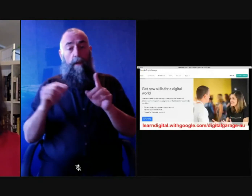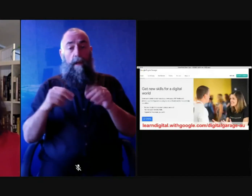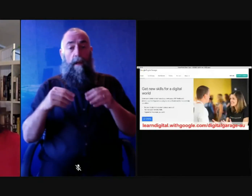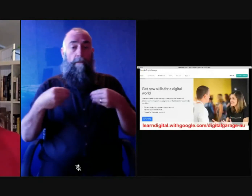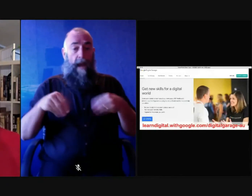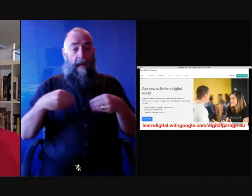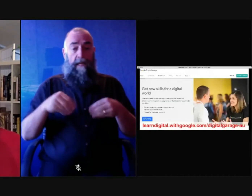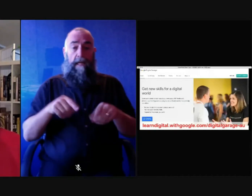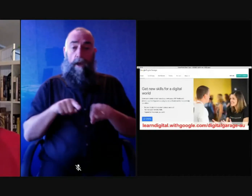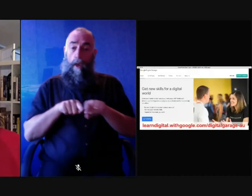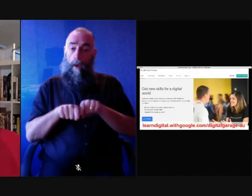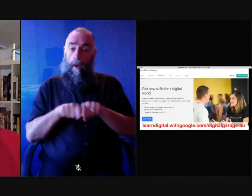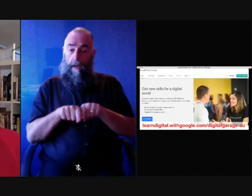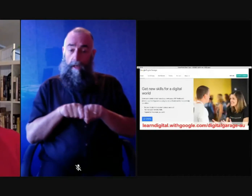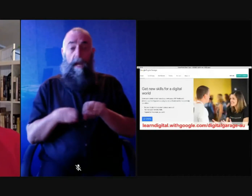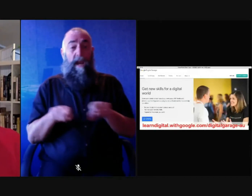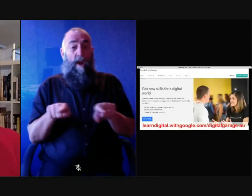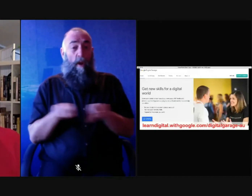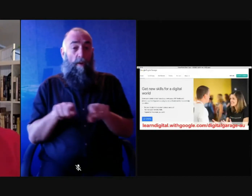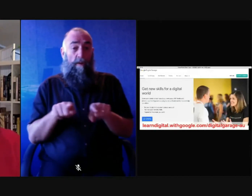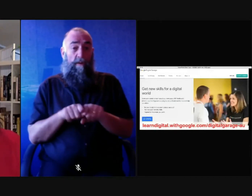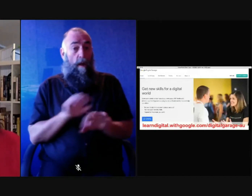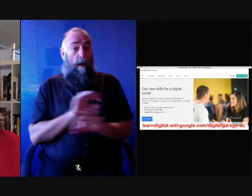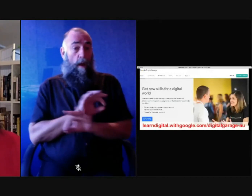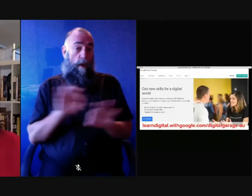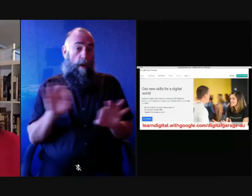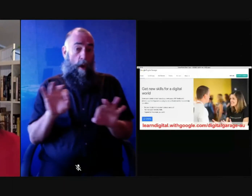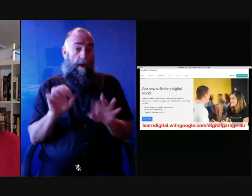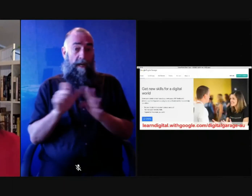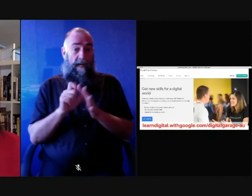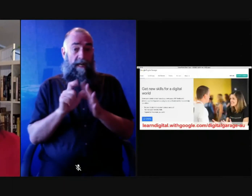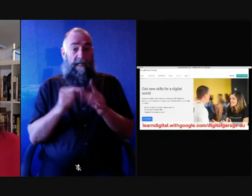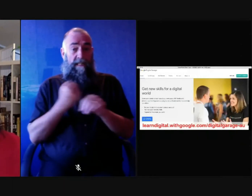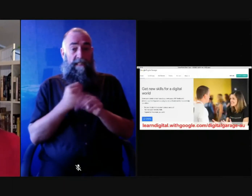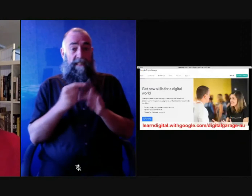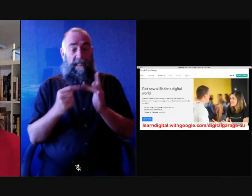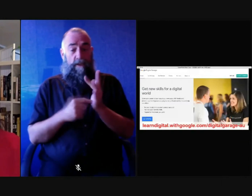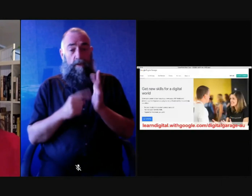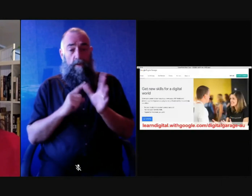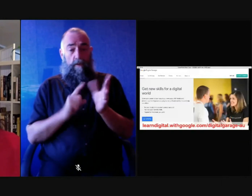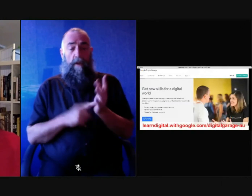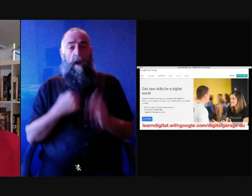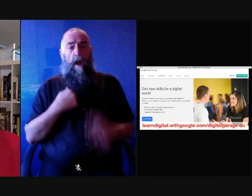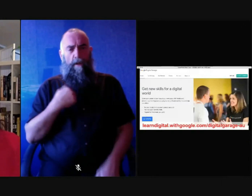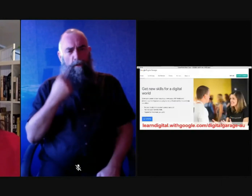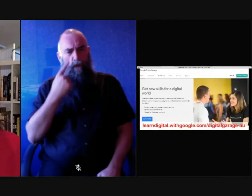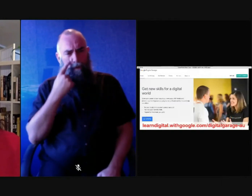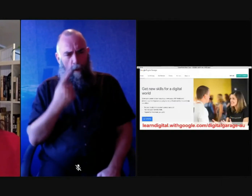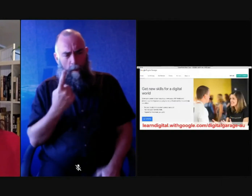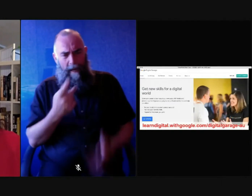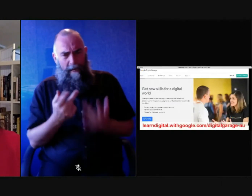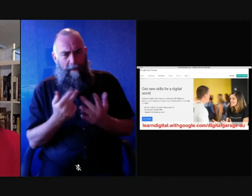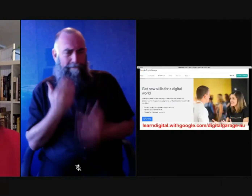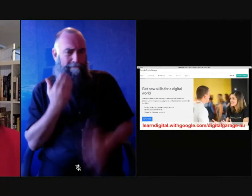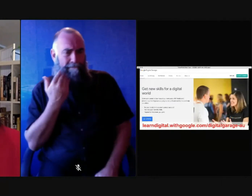also non-digital. So there was one the other day that I saw about public speaking, which is a bit